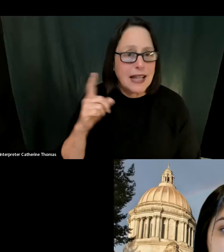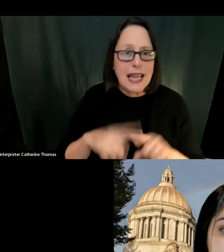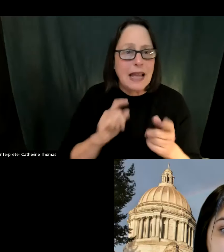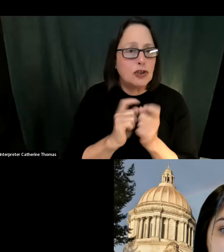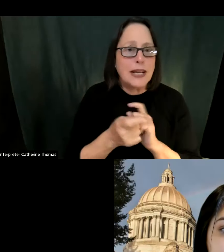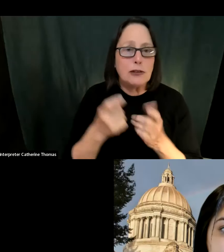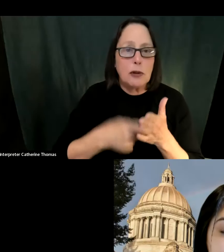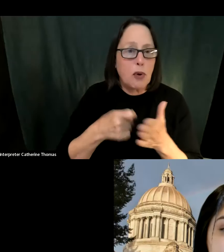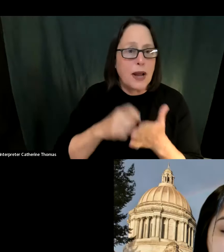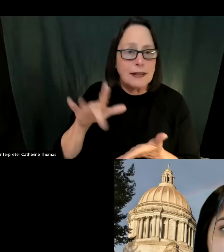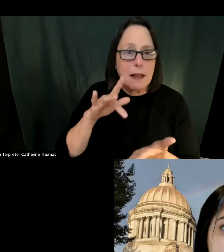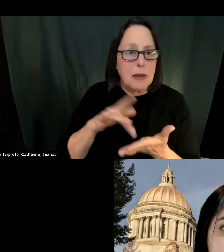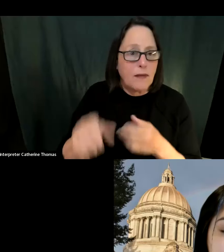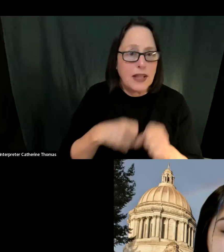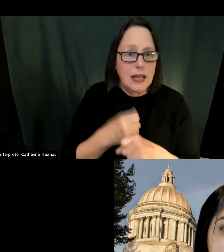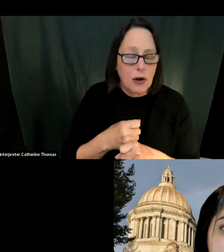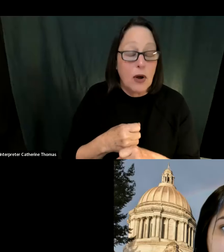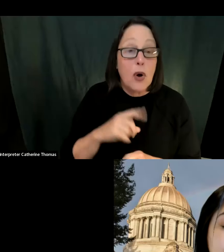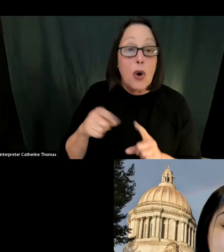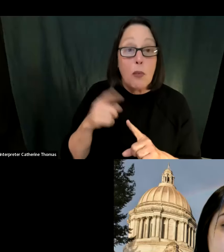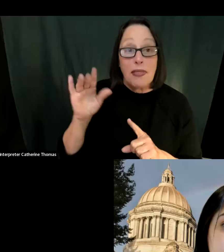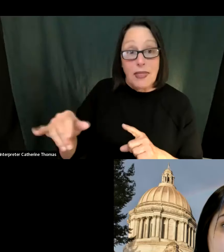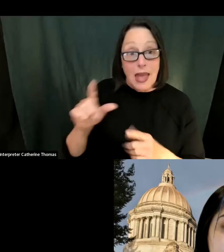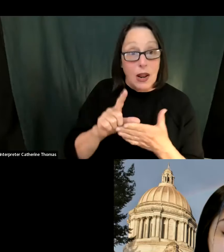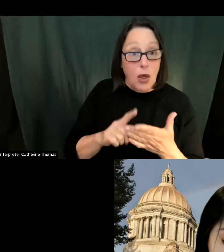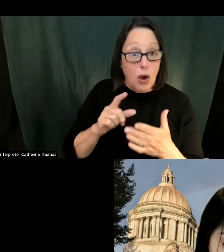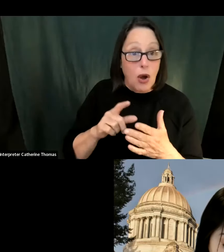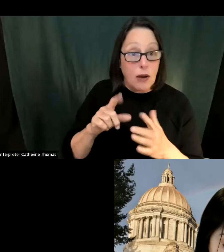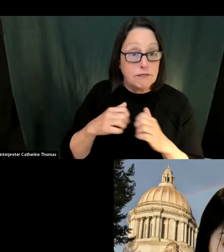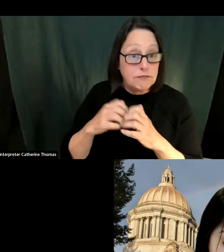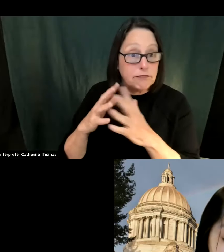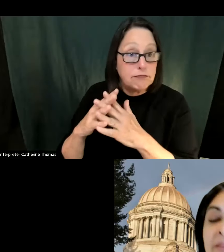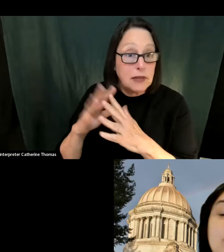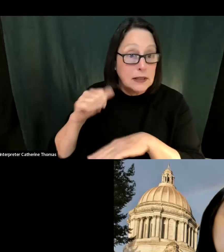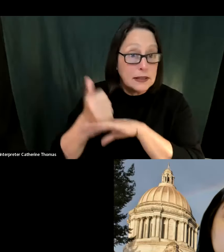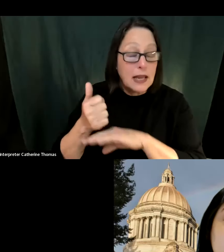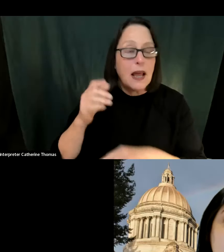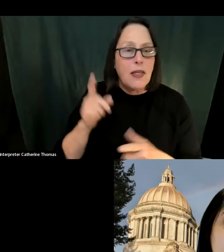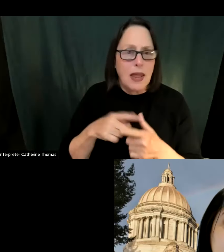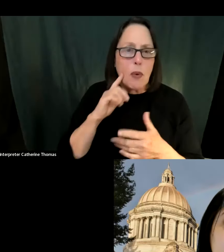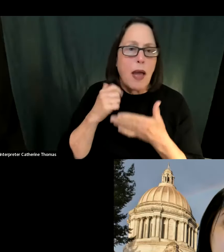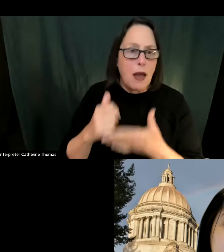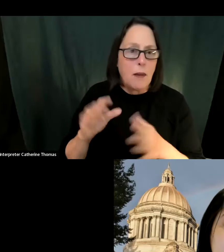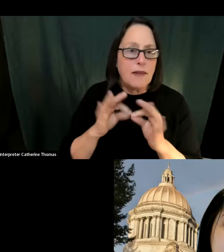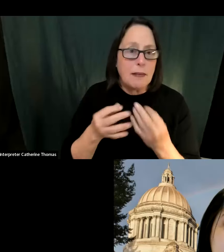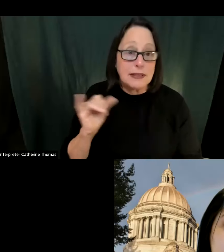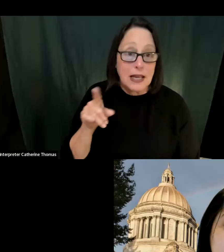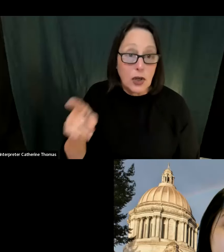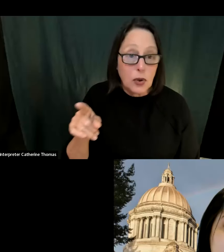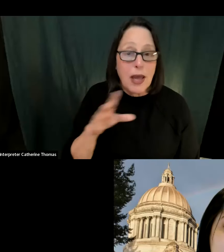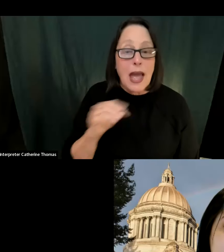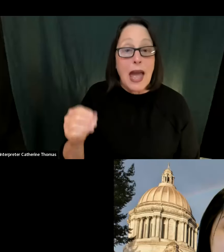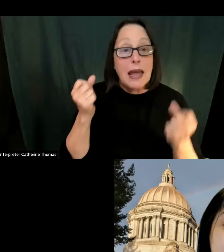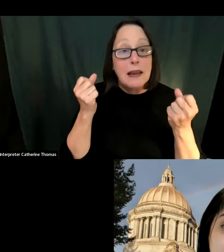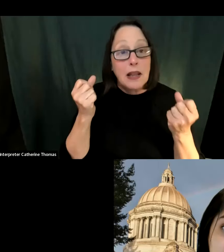something that, when it goes into effect, is going to help families like you. And then we did a lot of work in